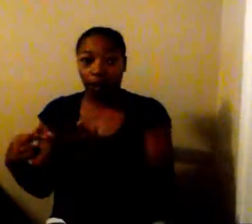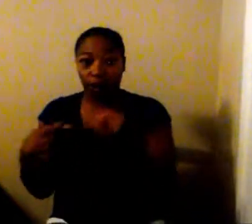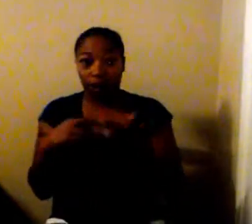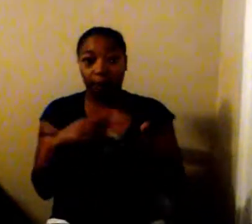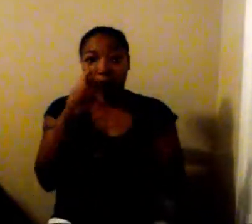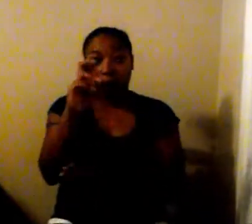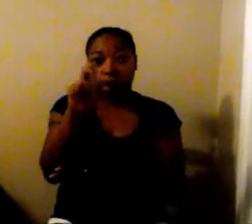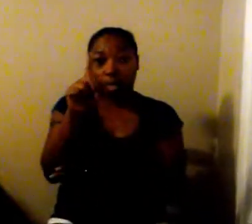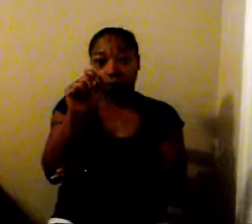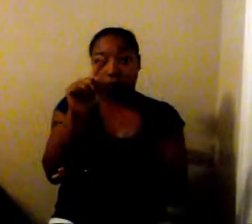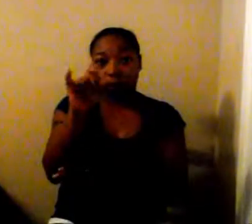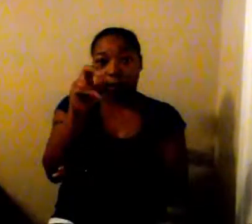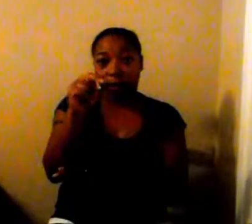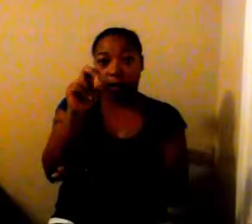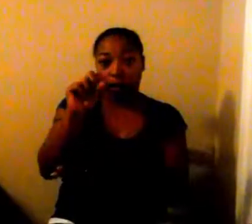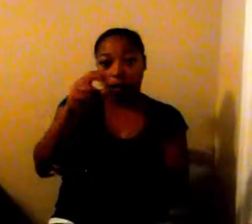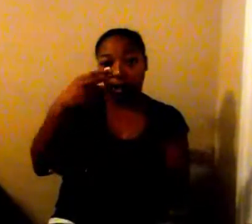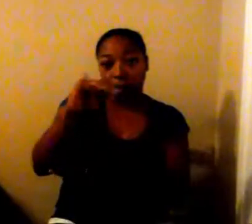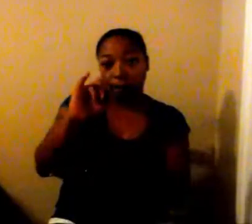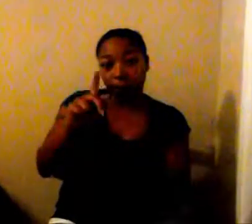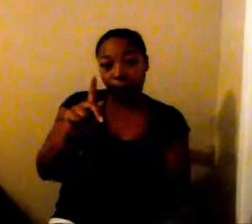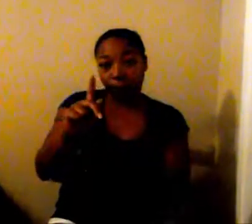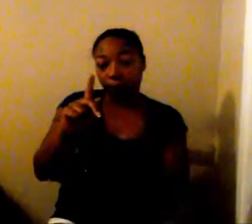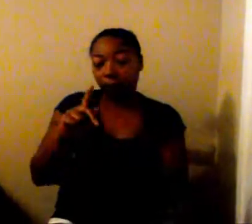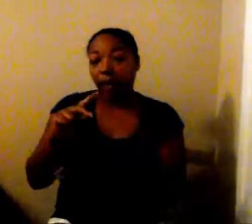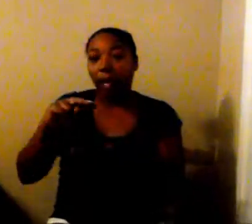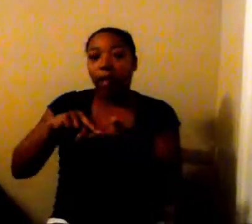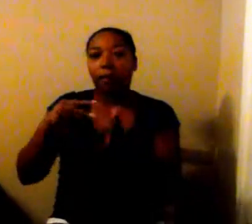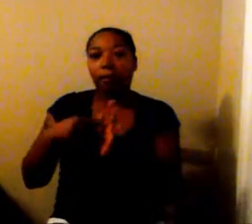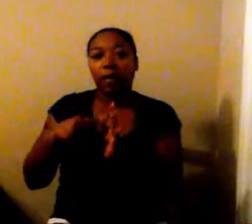relationship. Relationship.